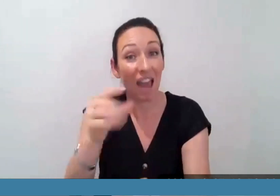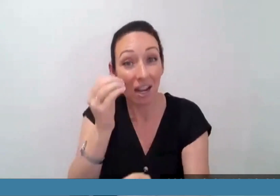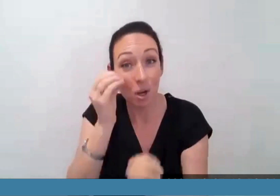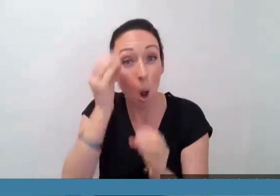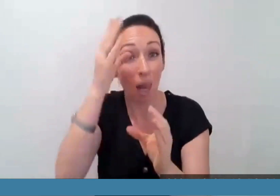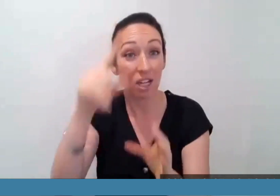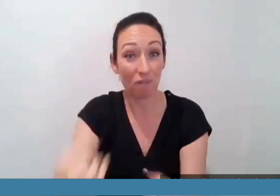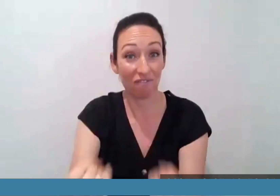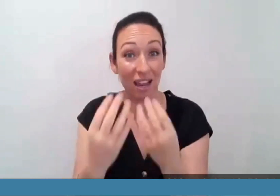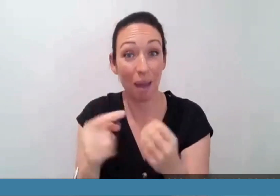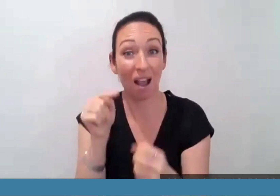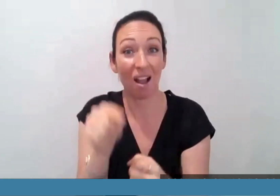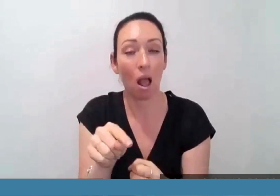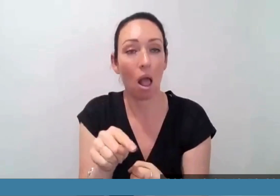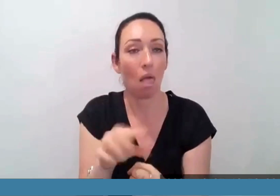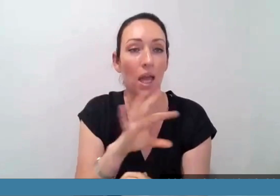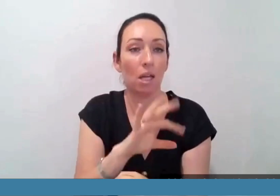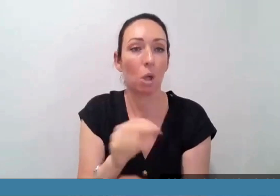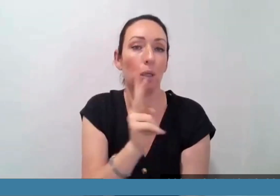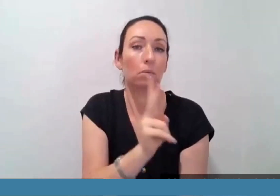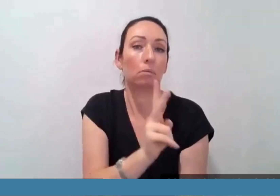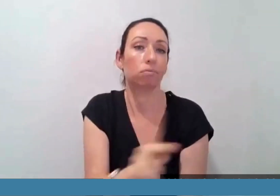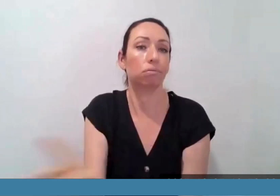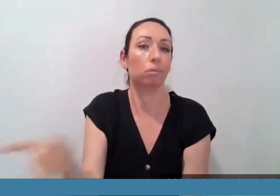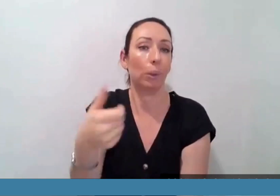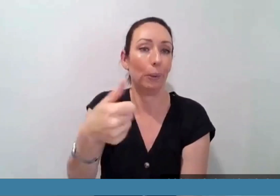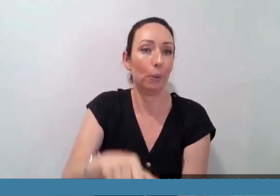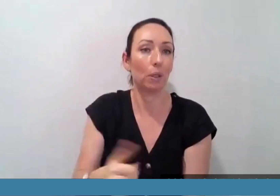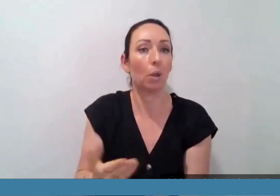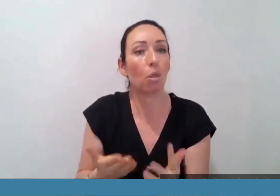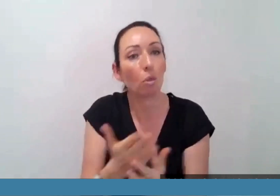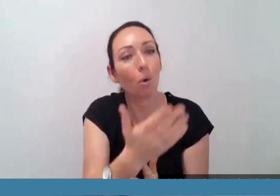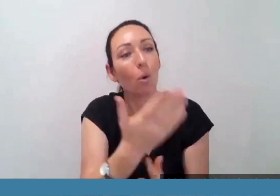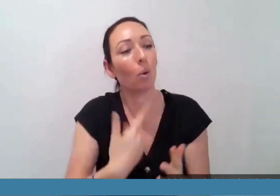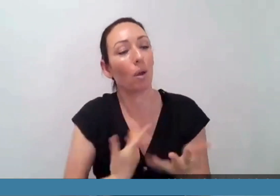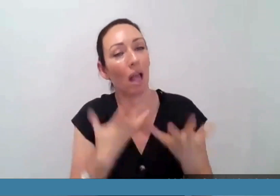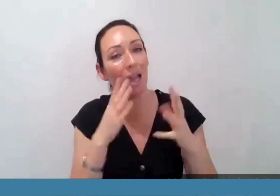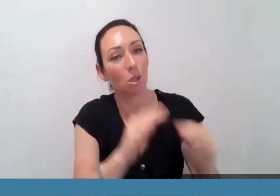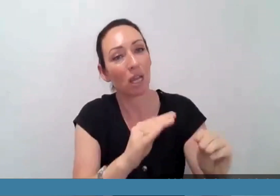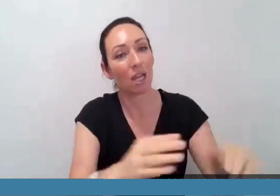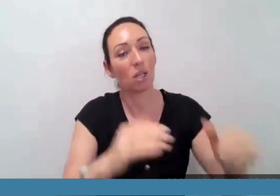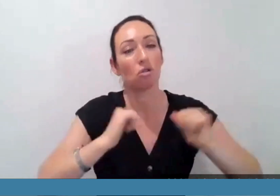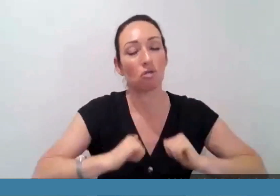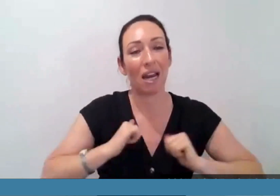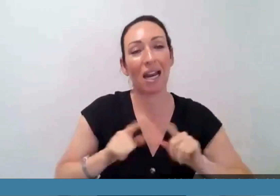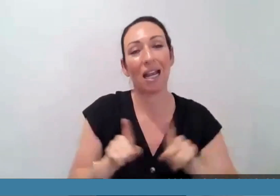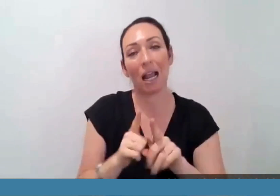being used across education, training, employment, and other relevant services or systems.